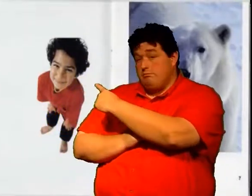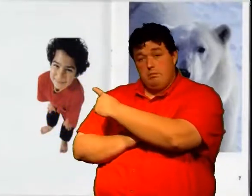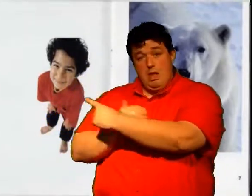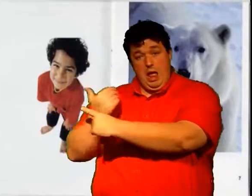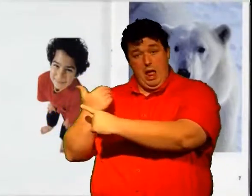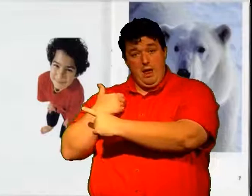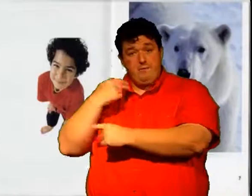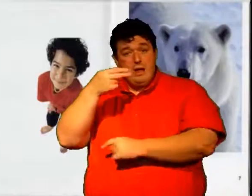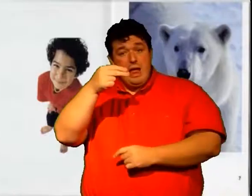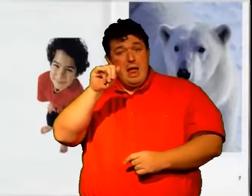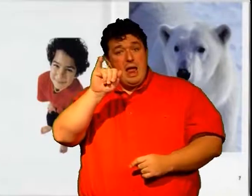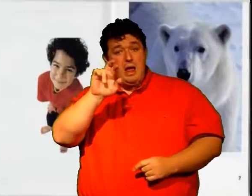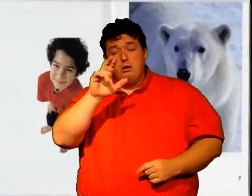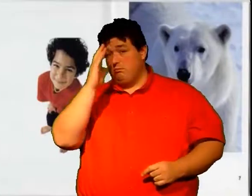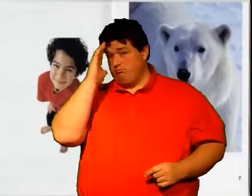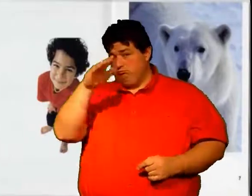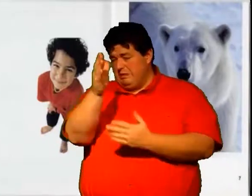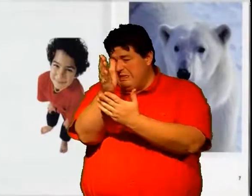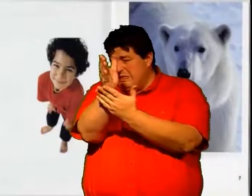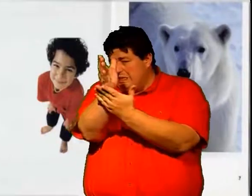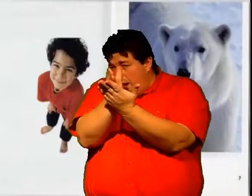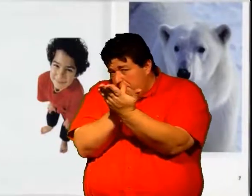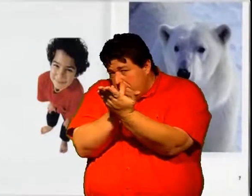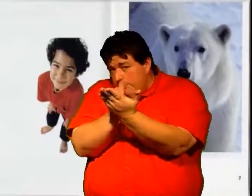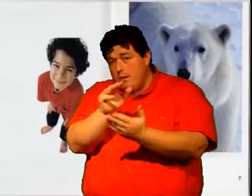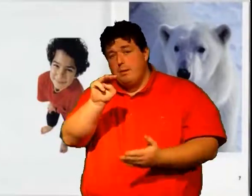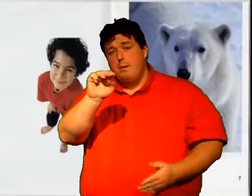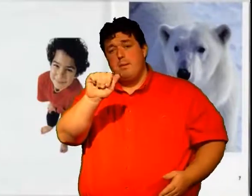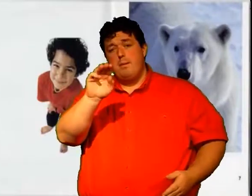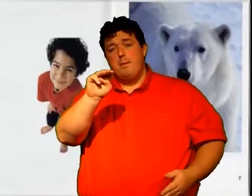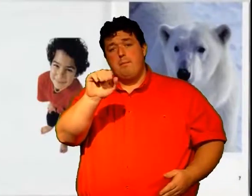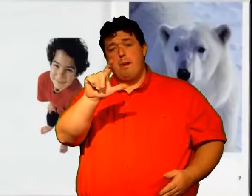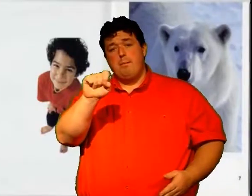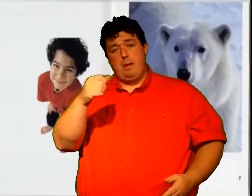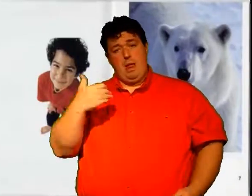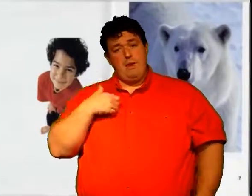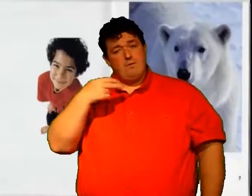This boy also has hair. Some mammals have hair.